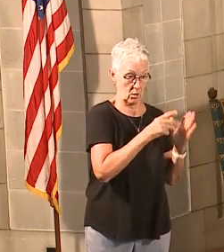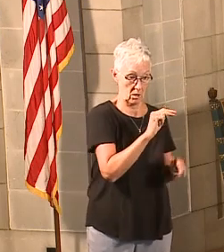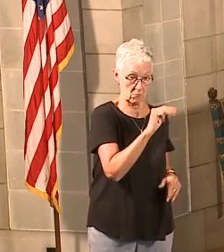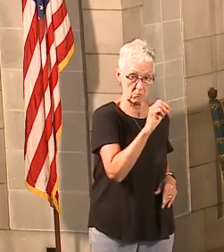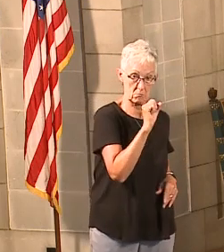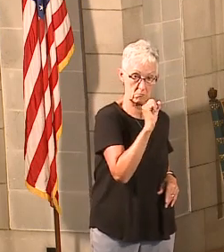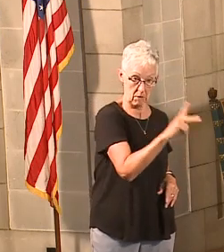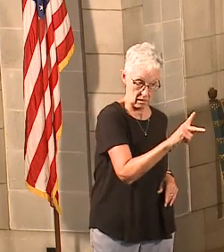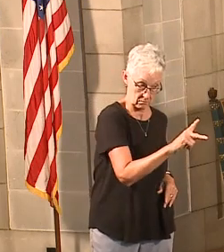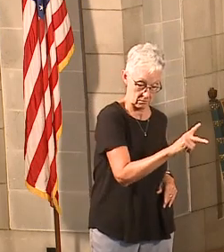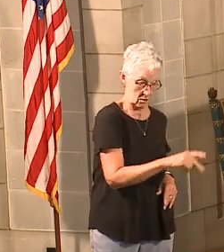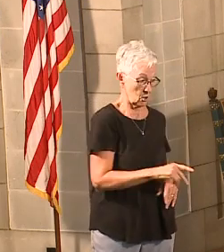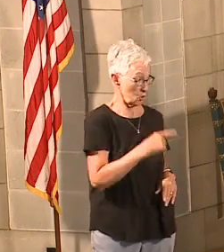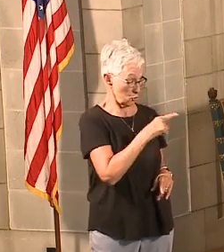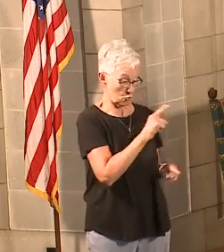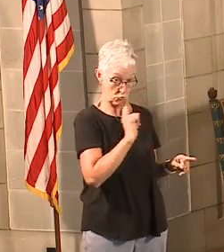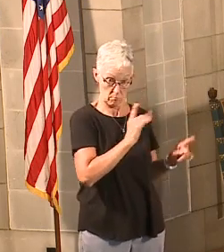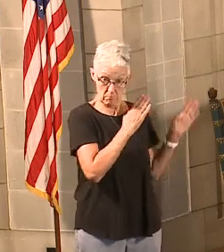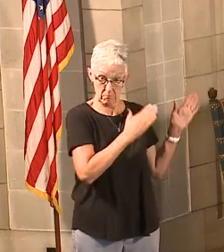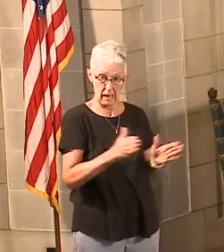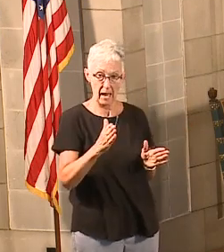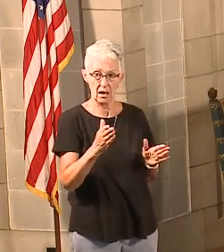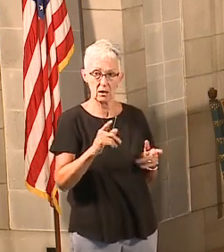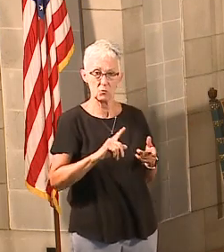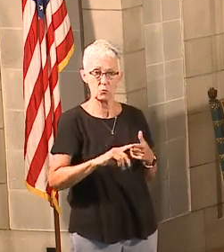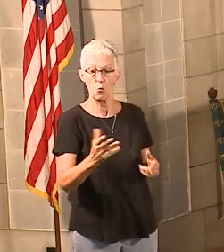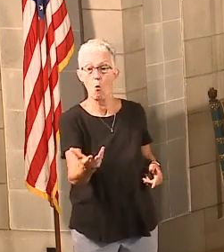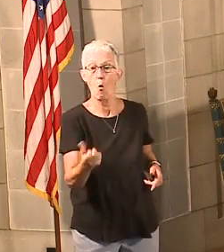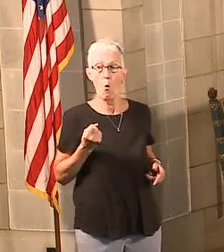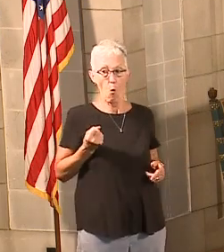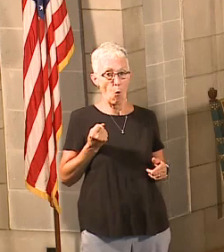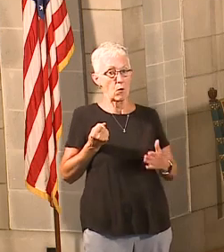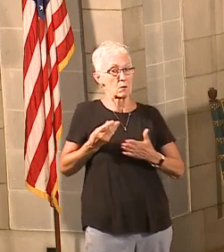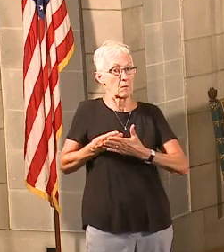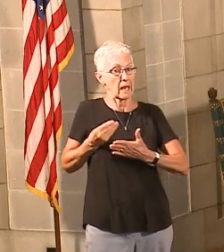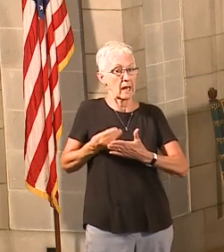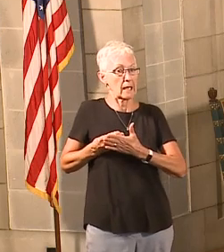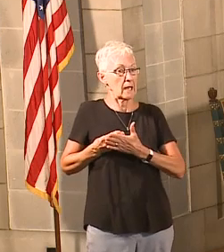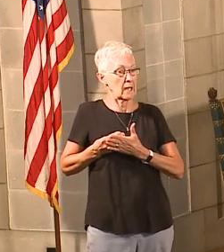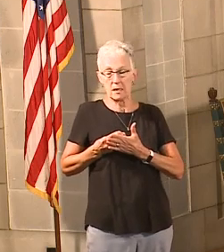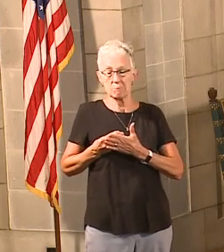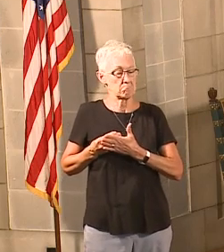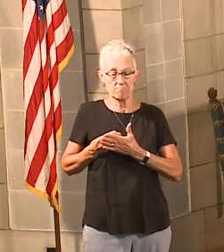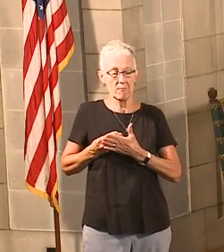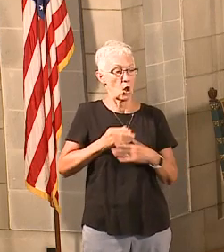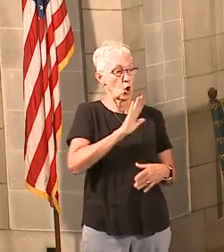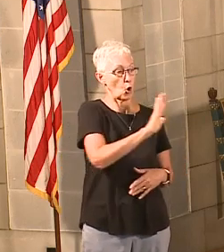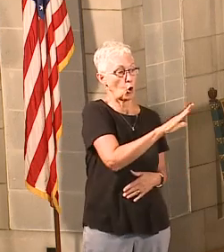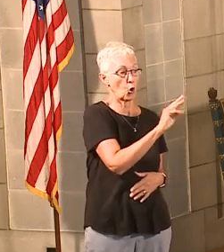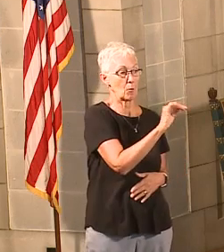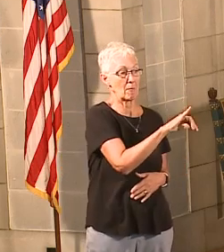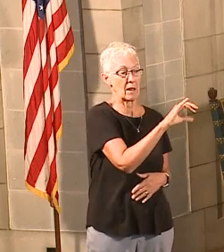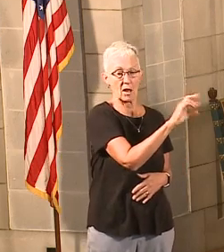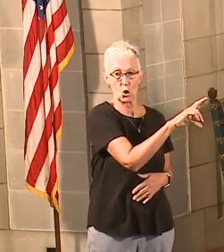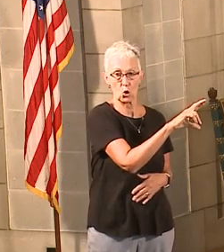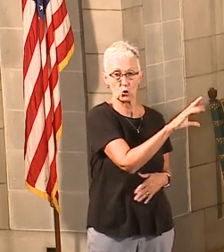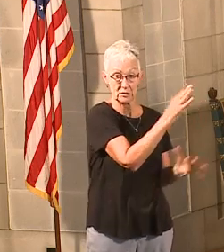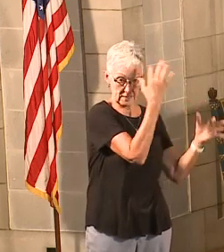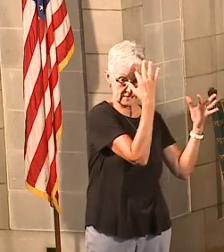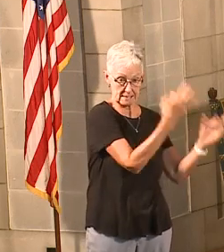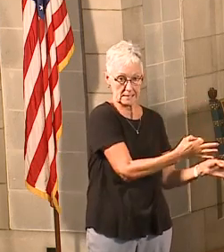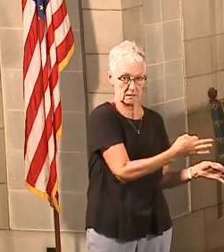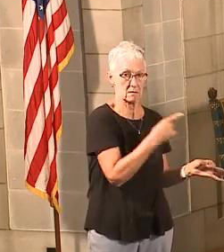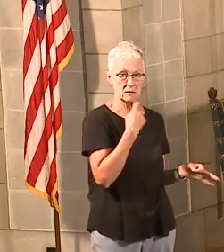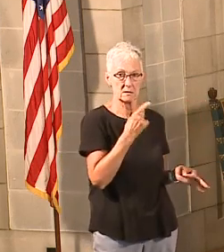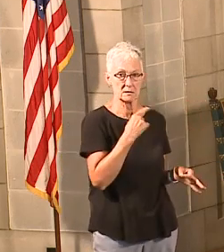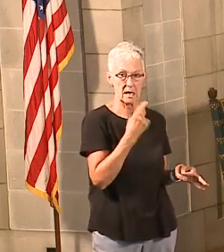any funds. The mandate the mayor put in place does not impact, for example, our state office buildings, does not impact people seeking services at the county or